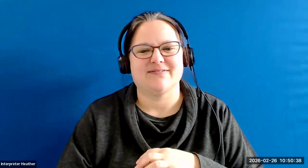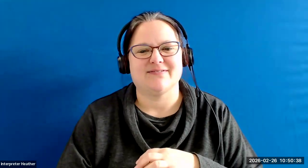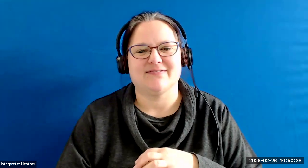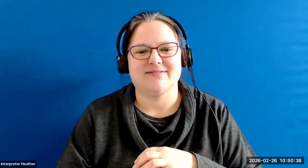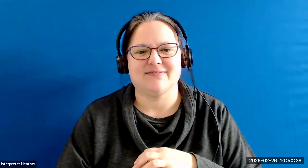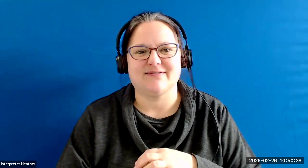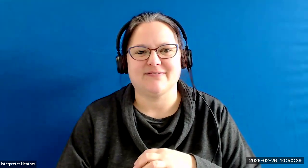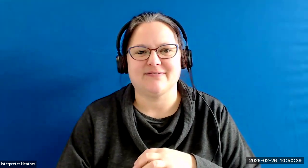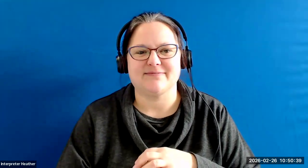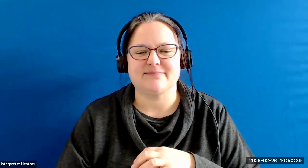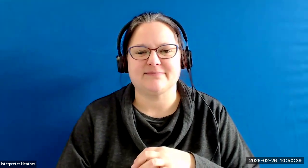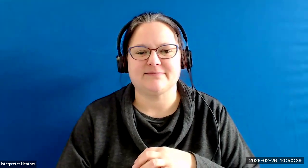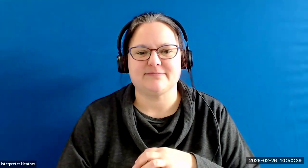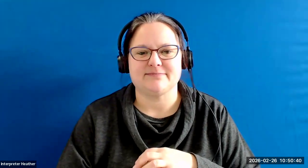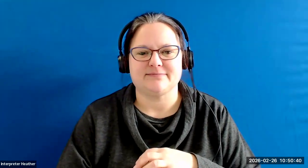Thank you, Connie.